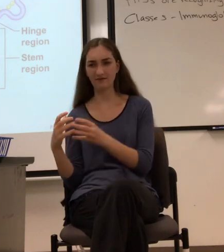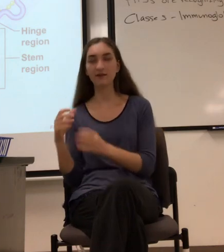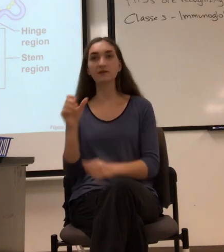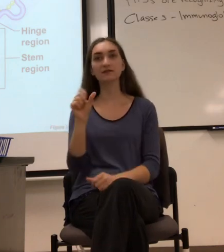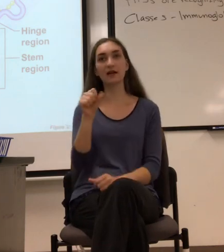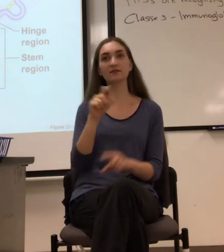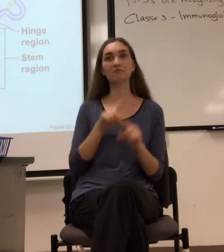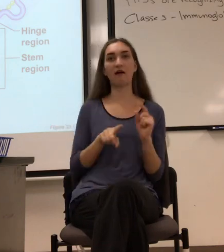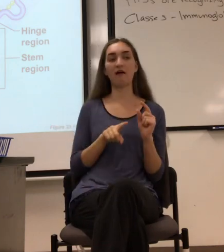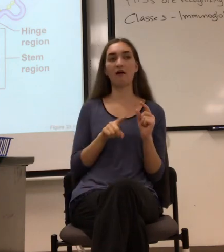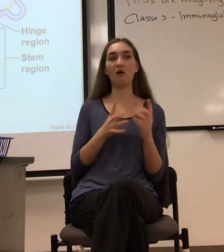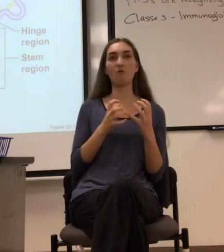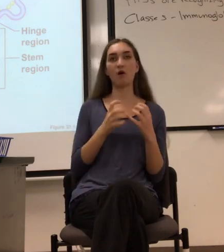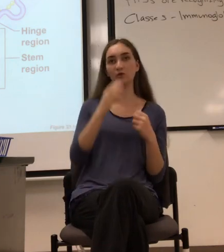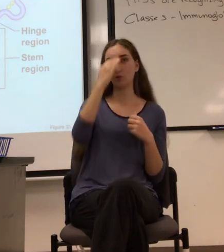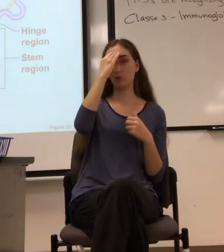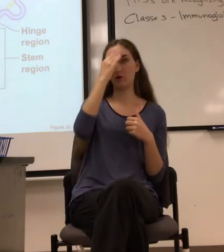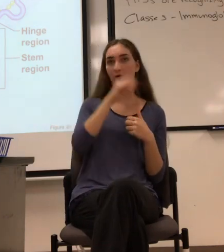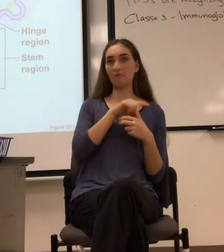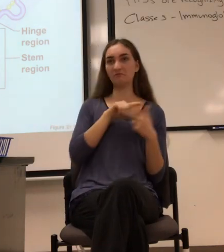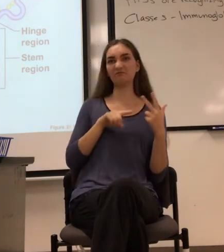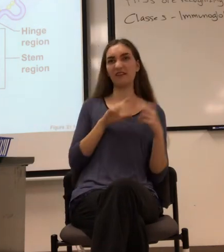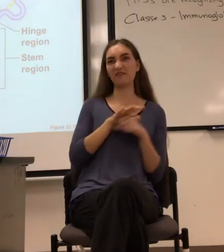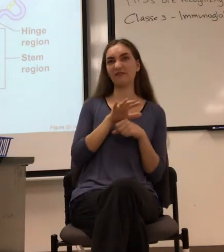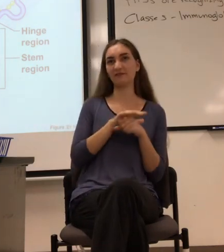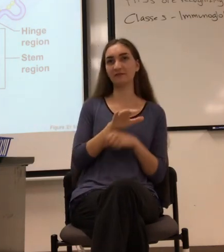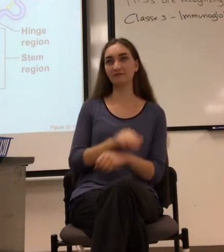know. Oh. Yeah. That's enough.